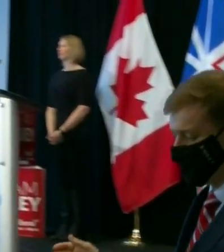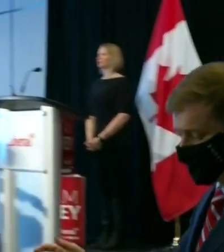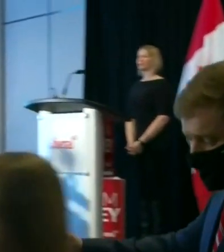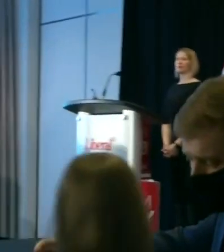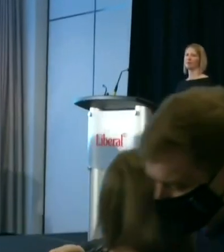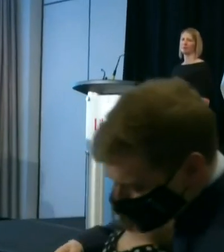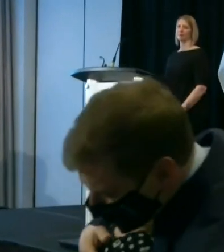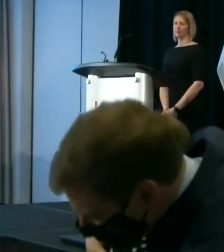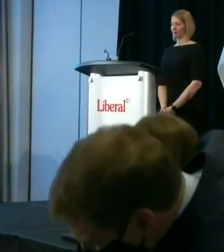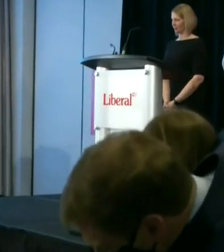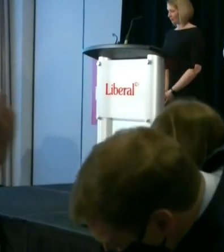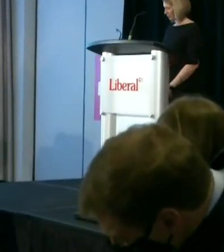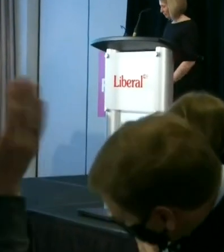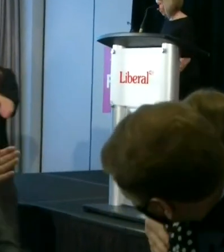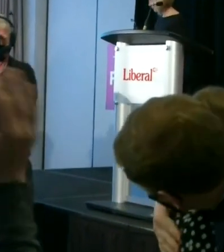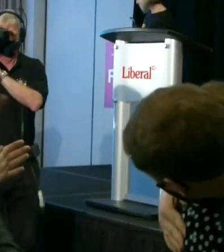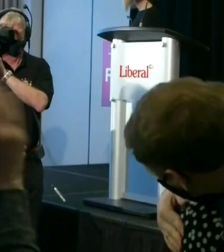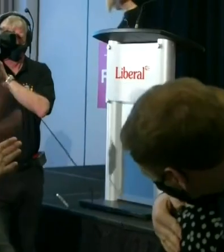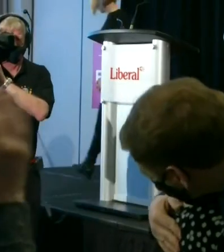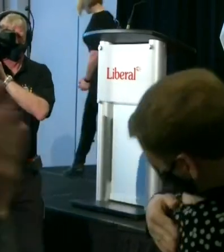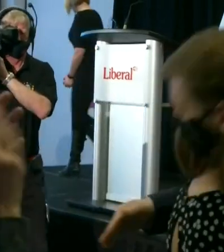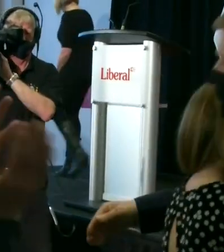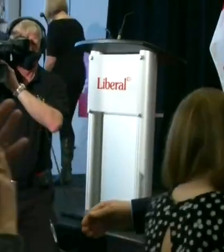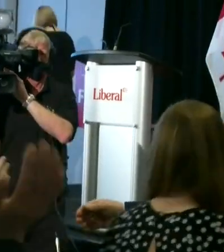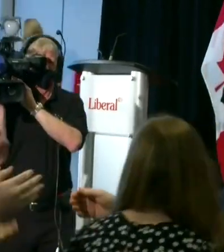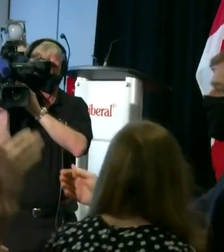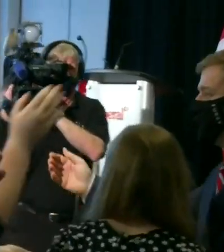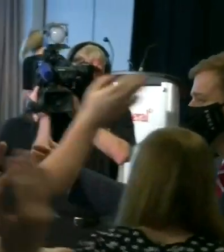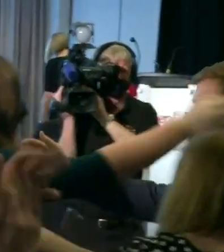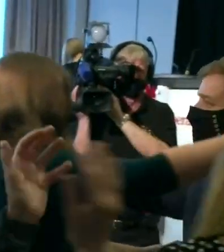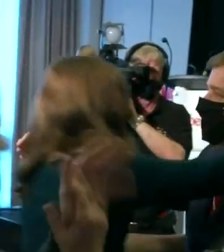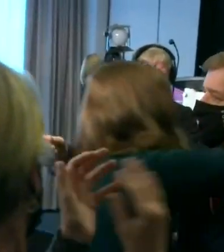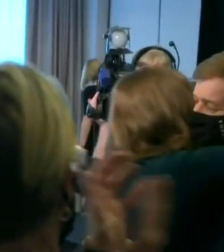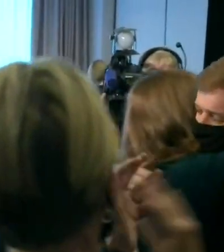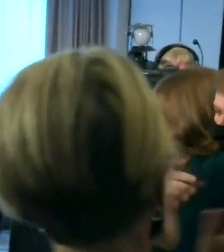unclear whether people are ready to move forward. Ross Lohr, Global News, Halifax.